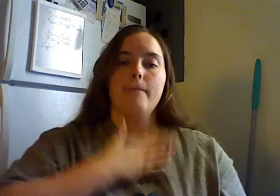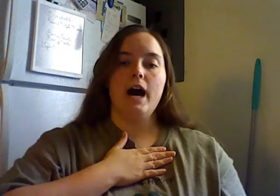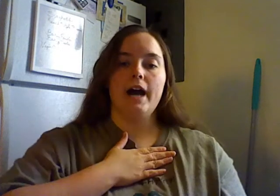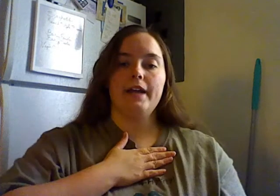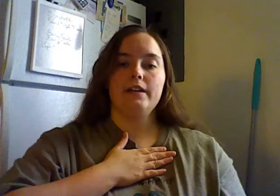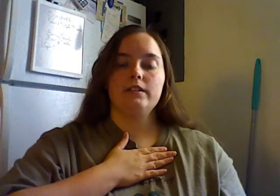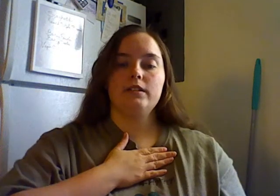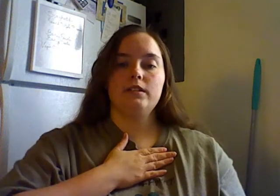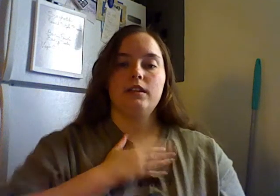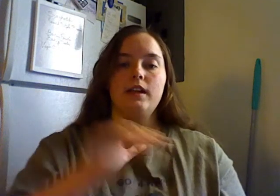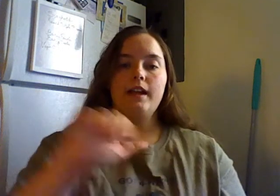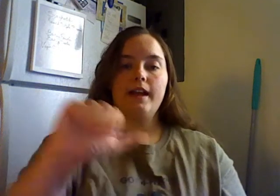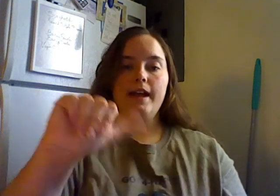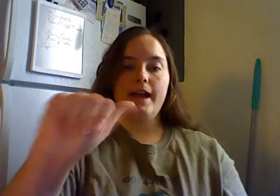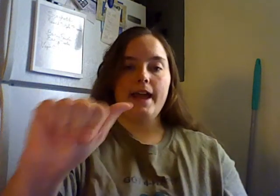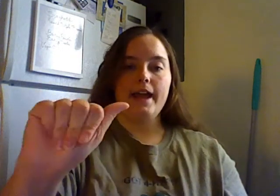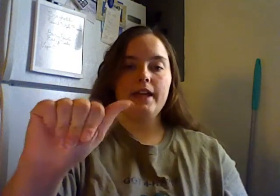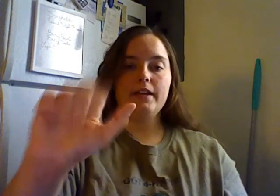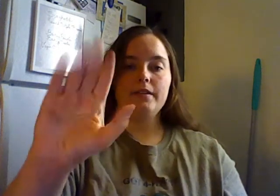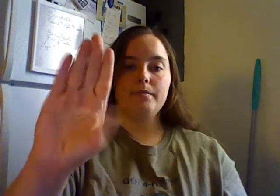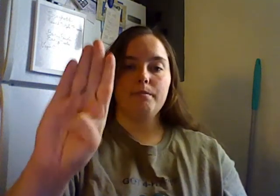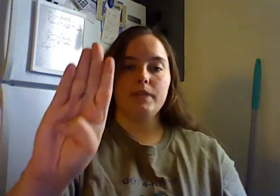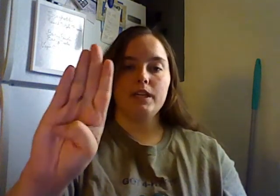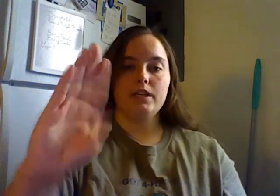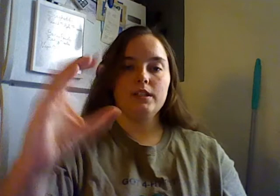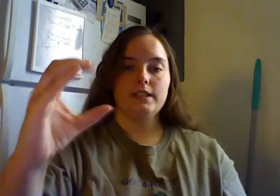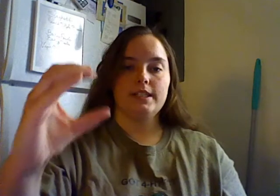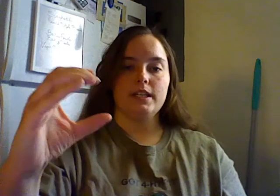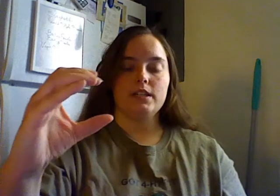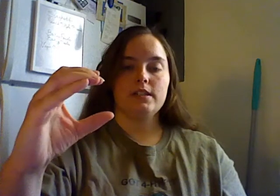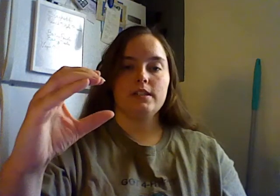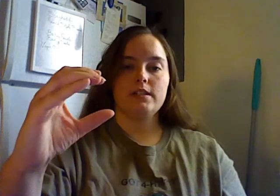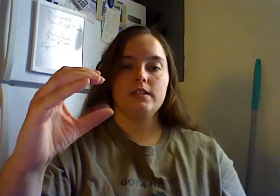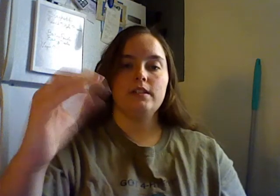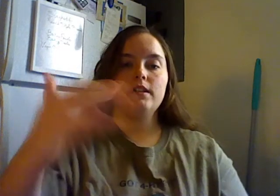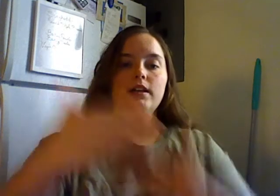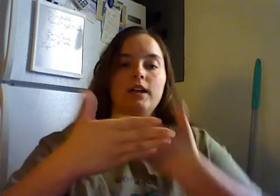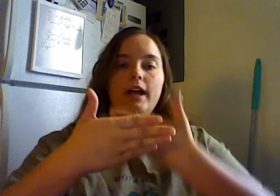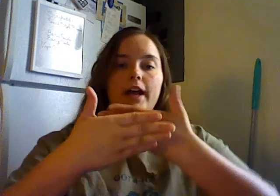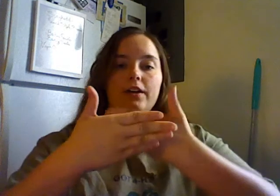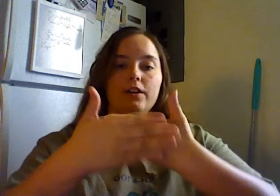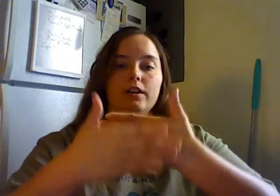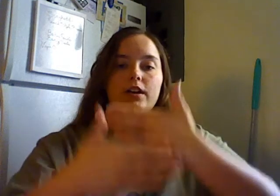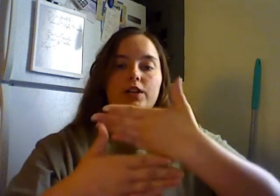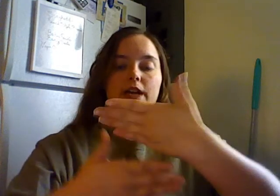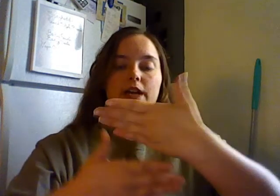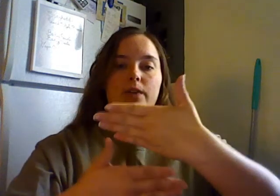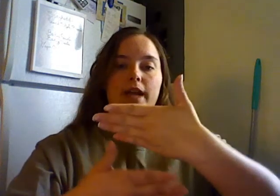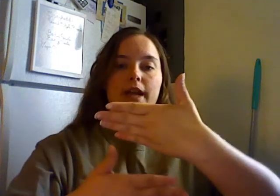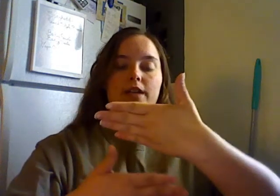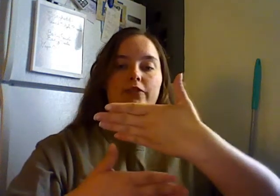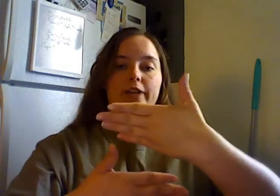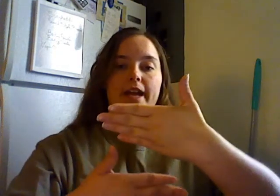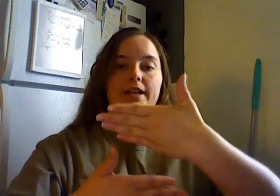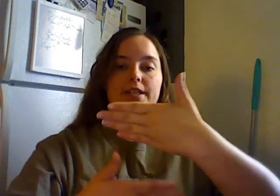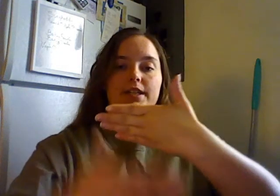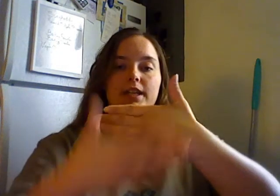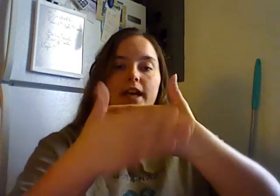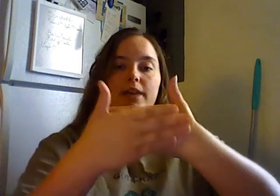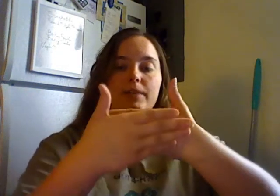my, A, B, C's, and you take the one hand for next, and you put the other